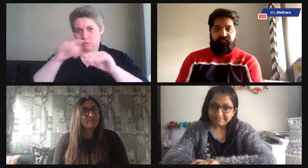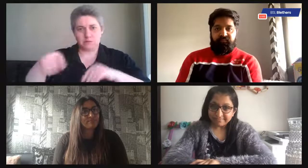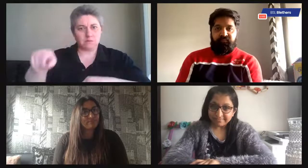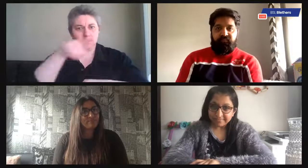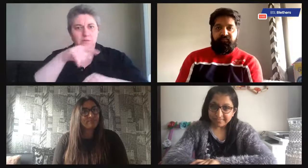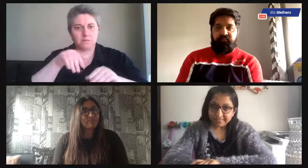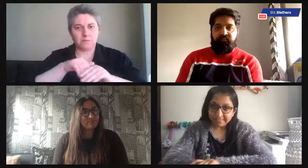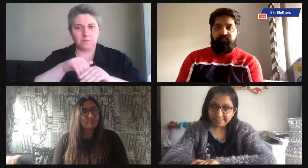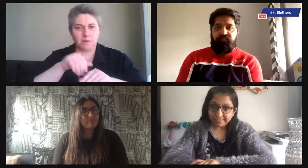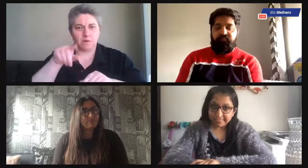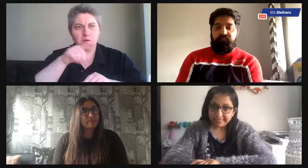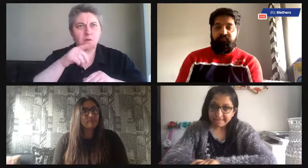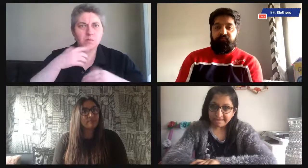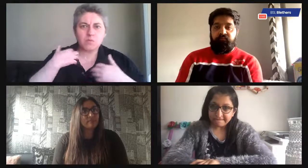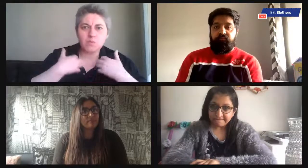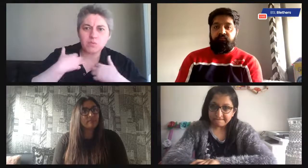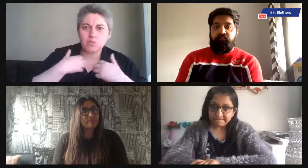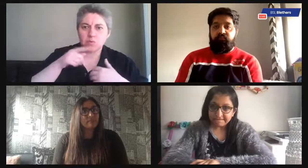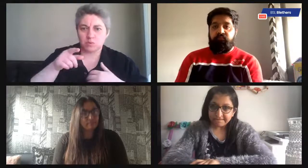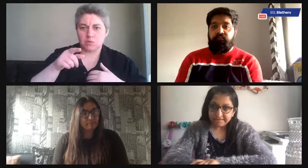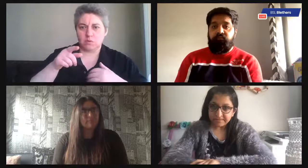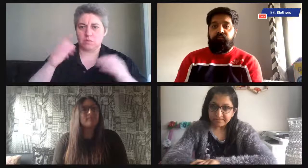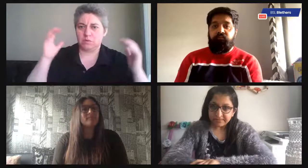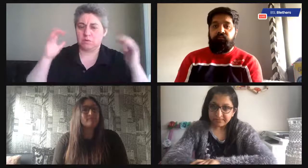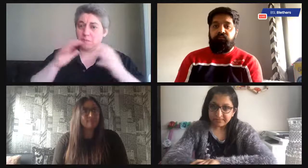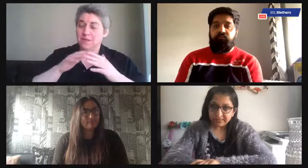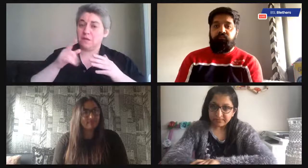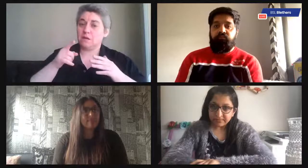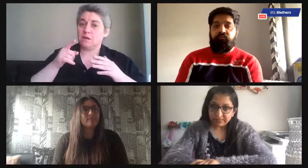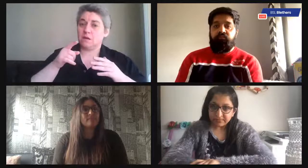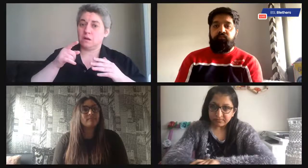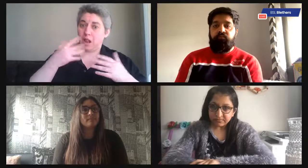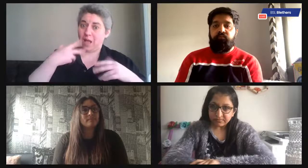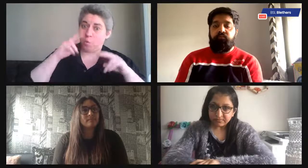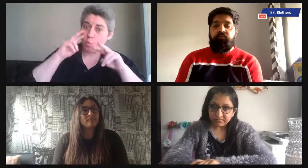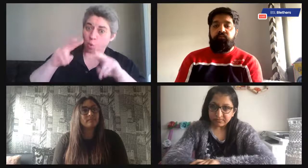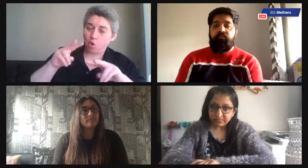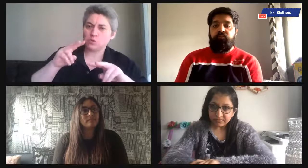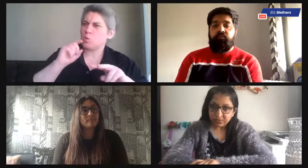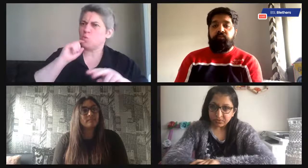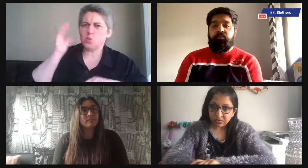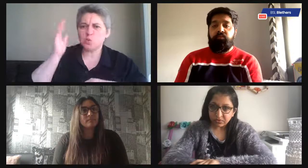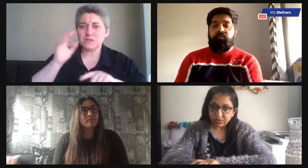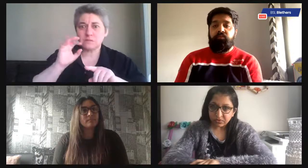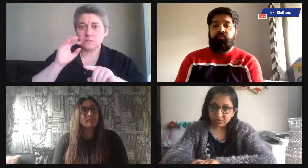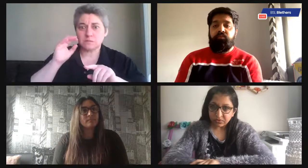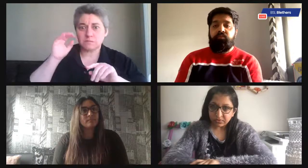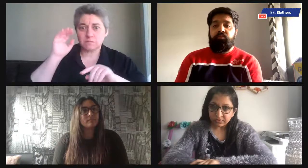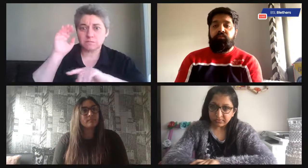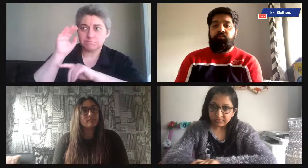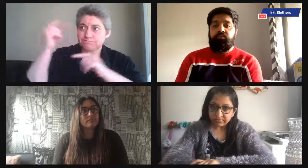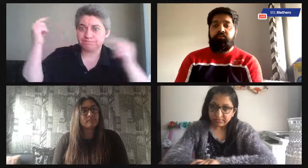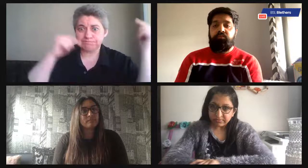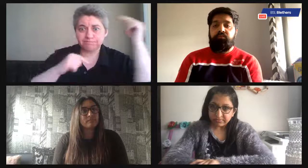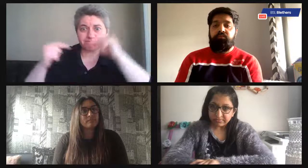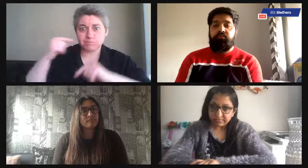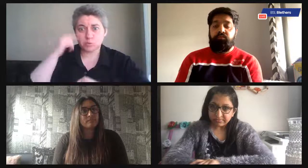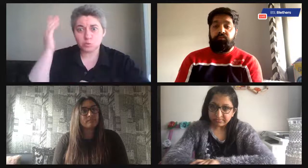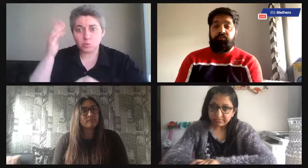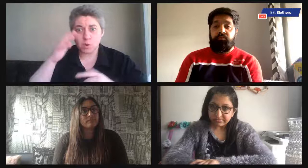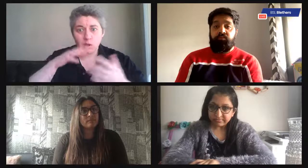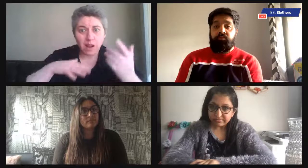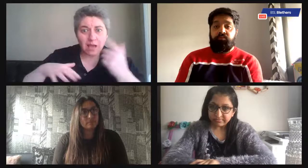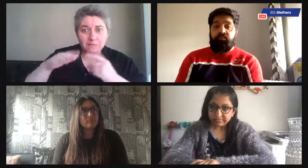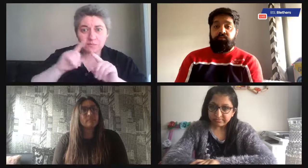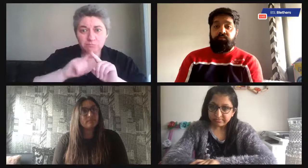will go ahead this year. Well, thanks for letting us know about this, and it's great that our members can find out about this. And so, will there